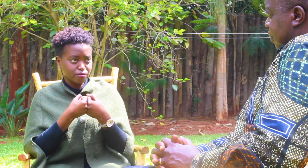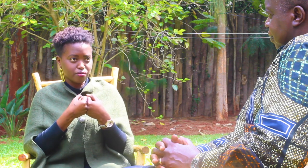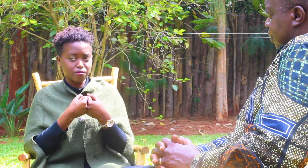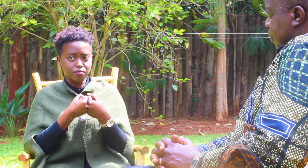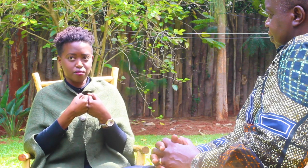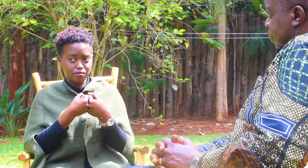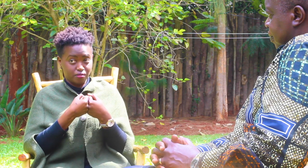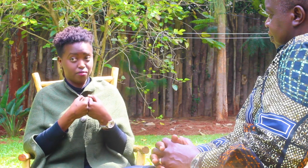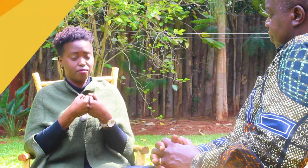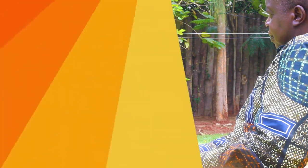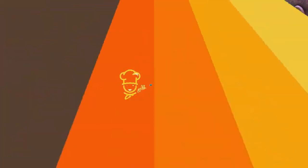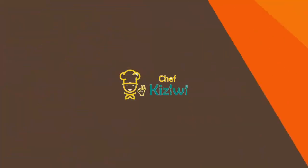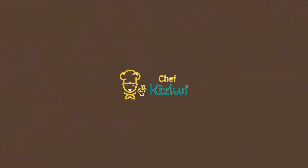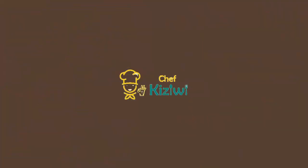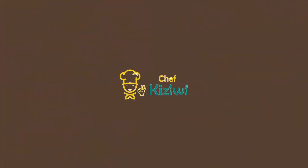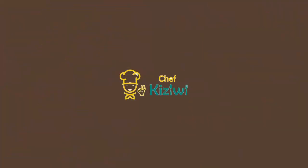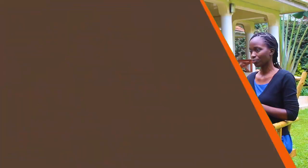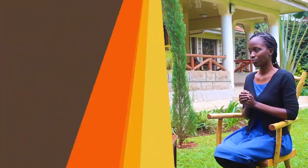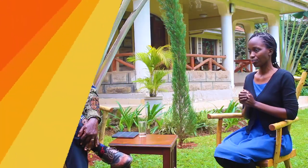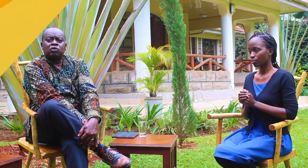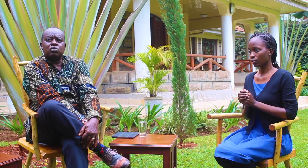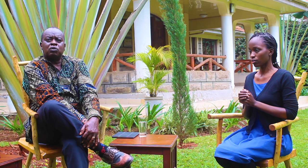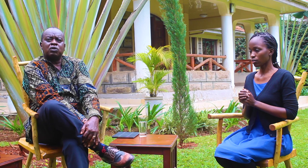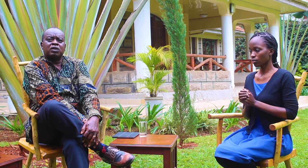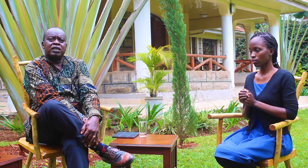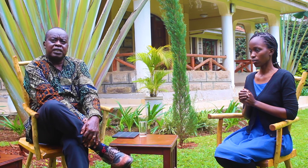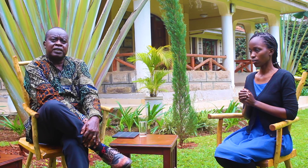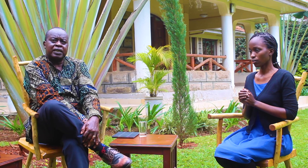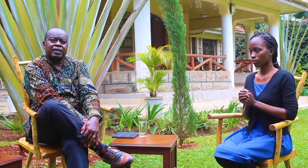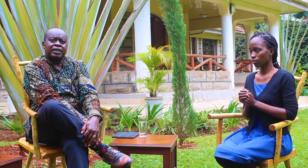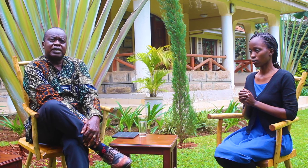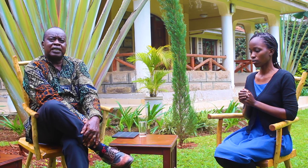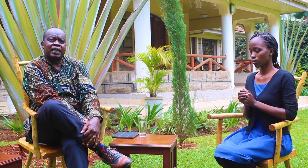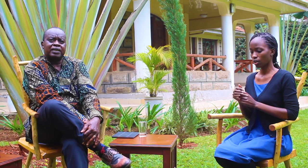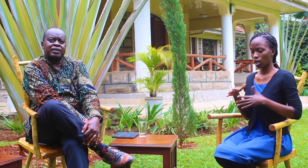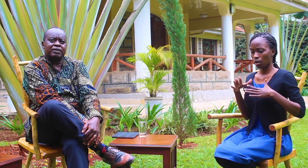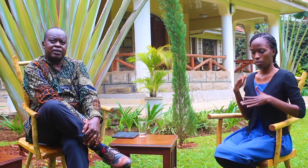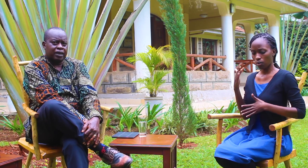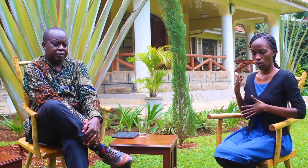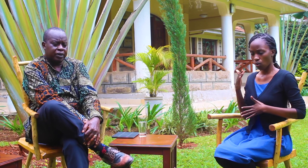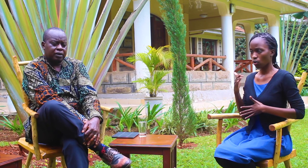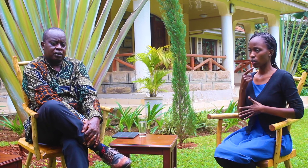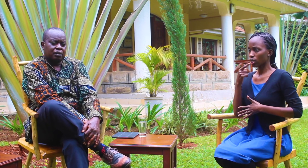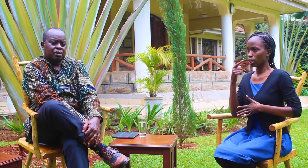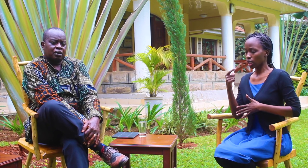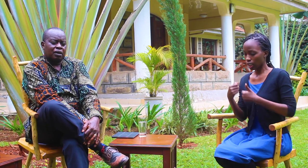us the challenges that you went through? It is said that there is a challenge in raising up a